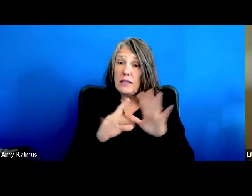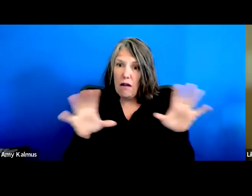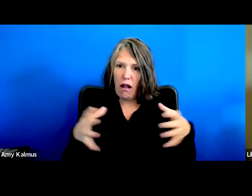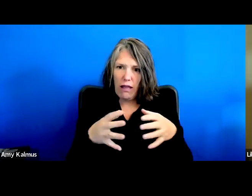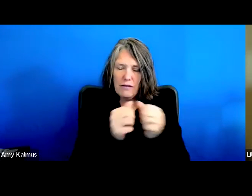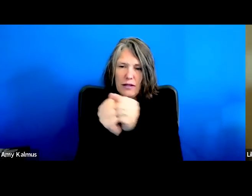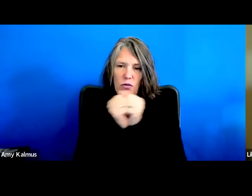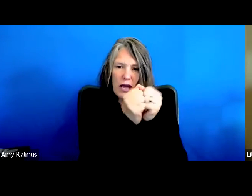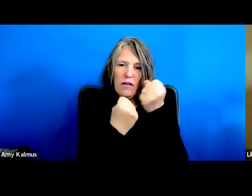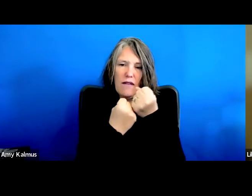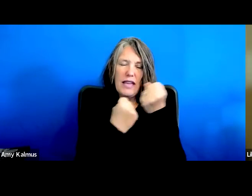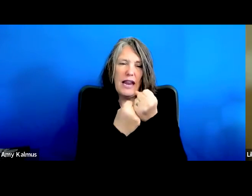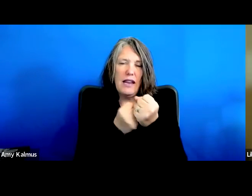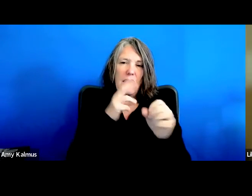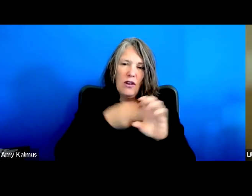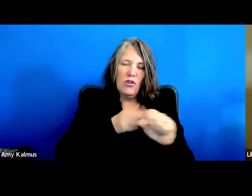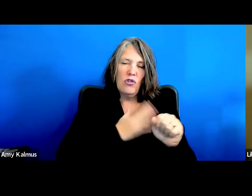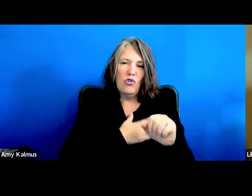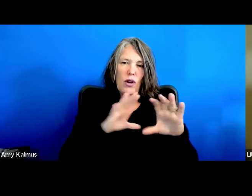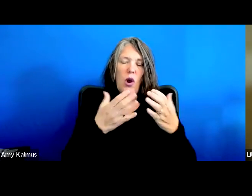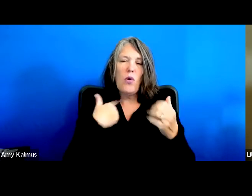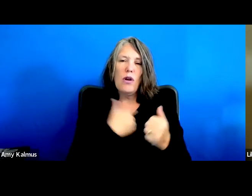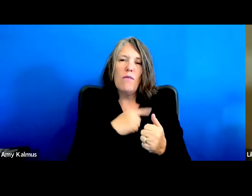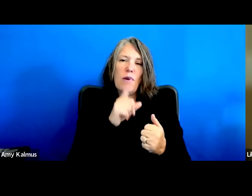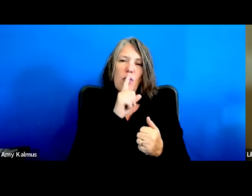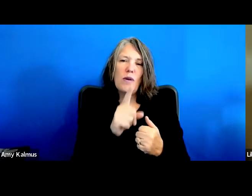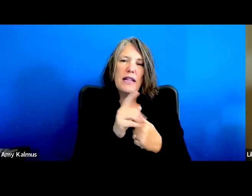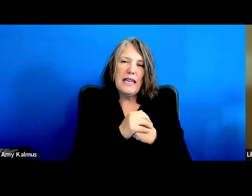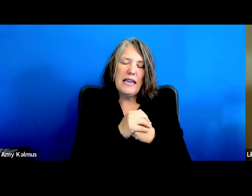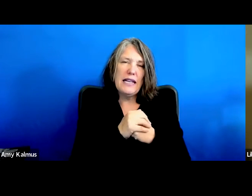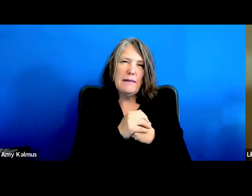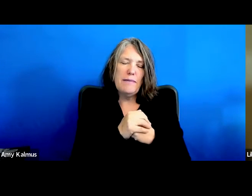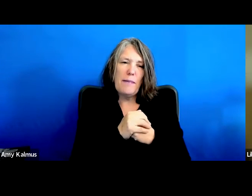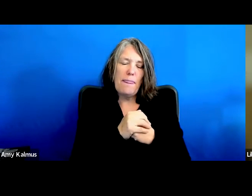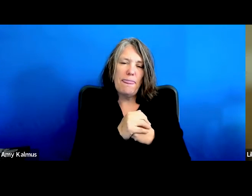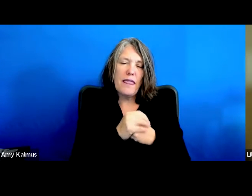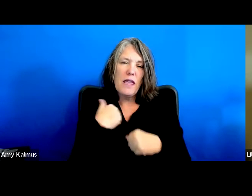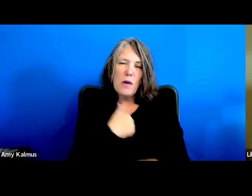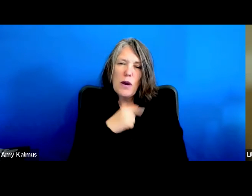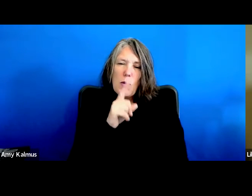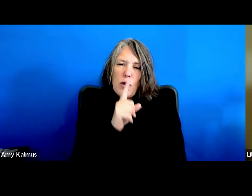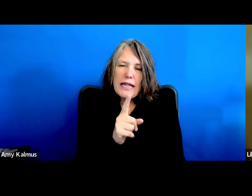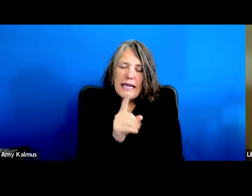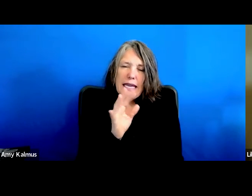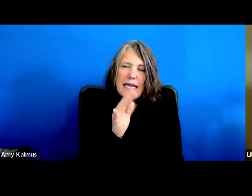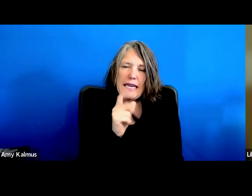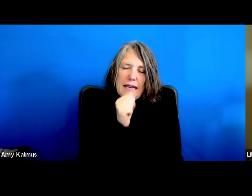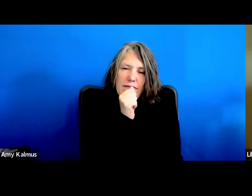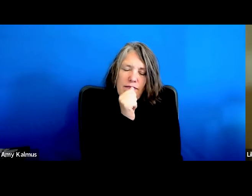advocating. Join our group. We're really we're really